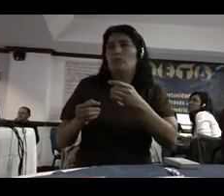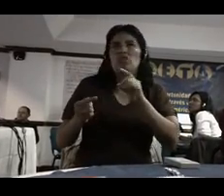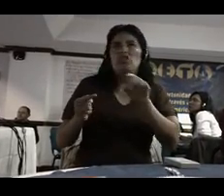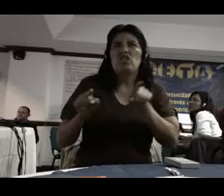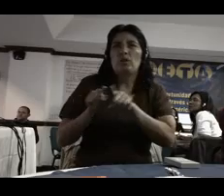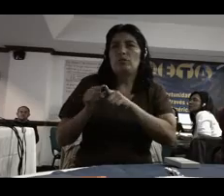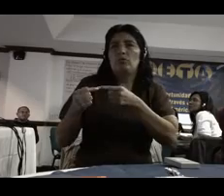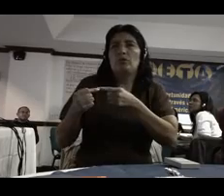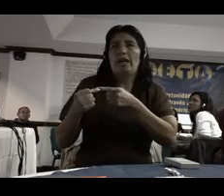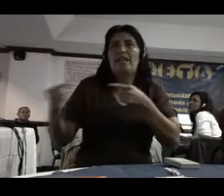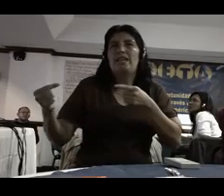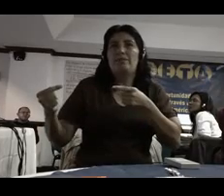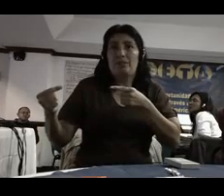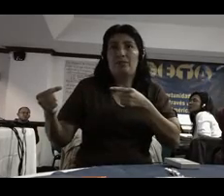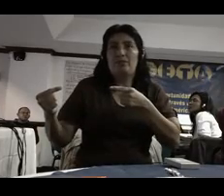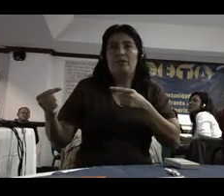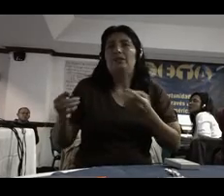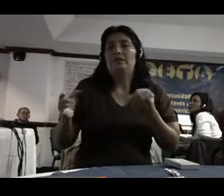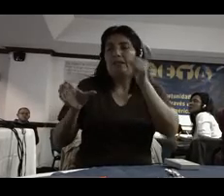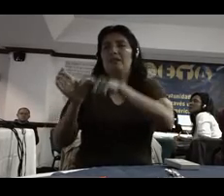country.